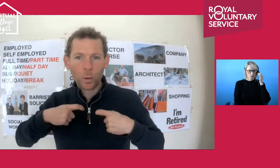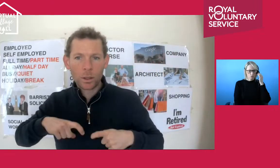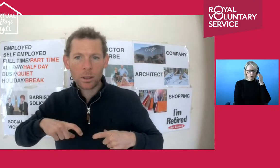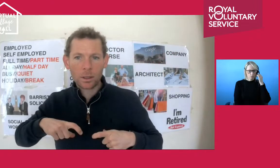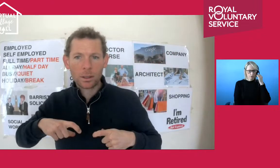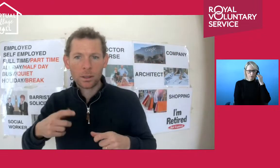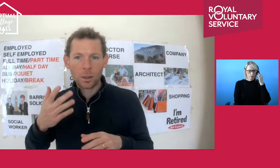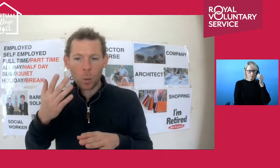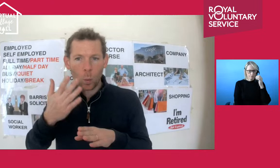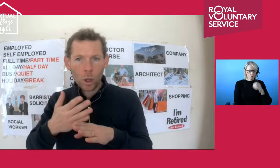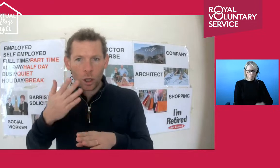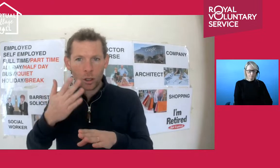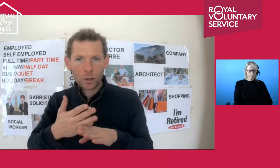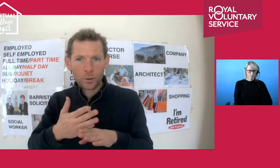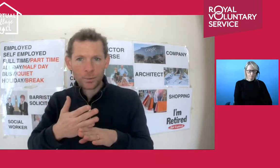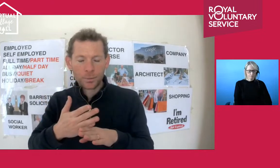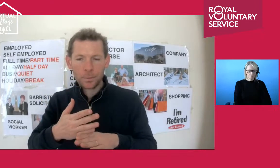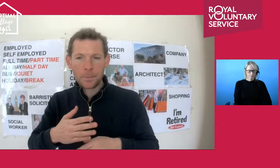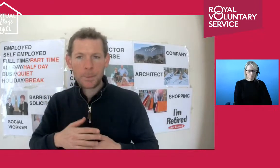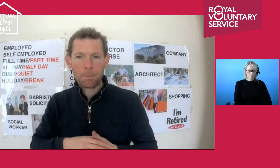and social worker.